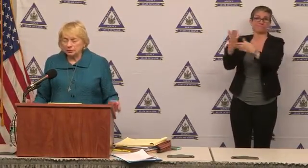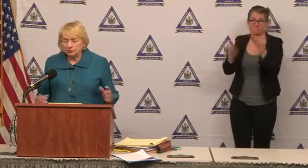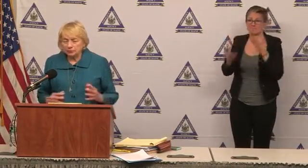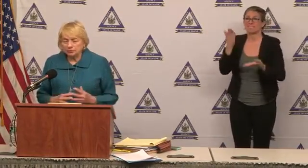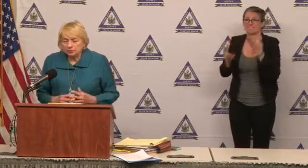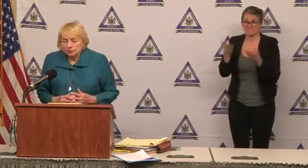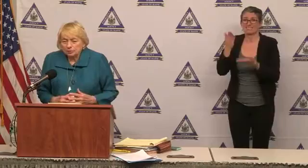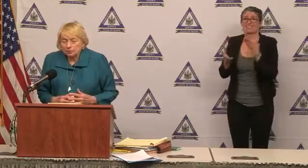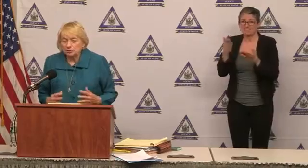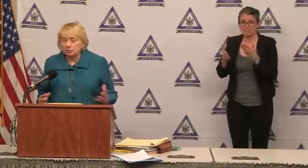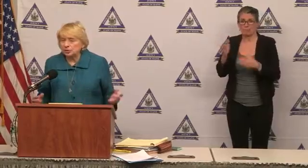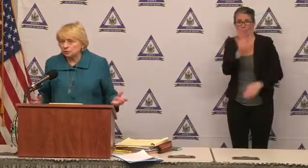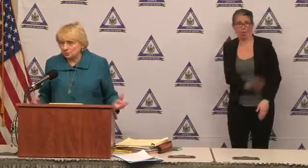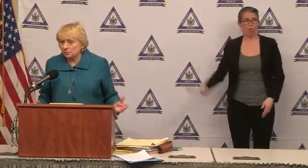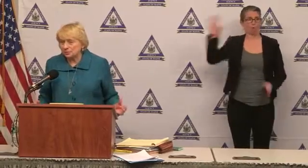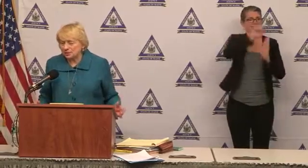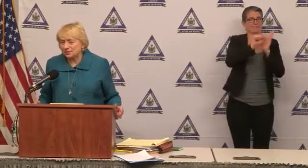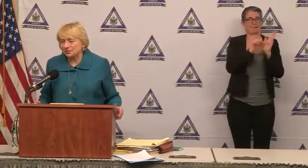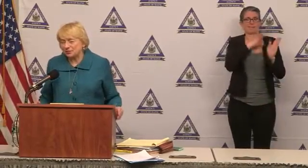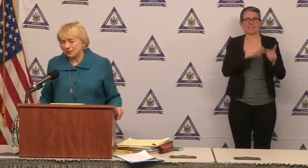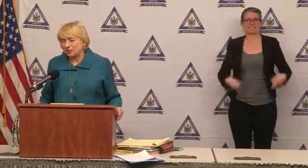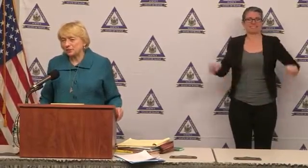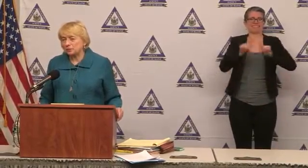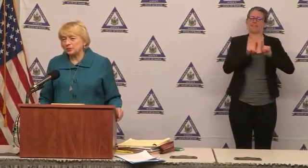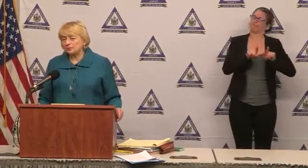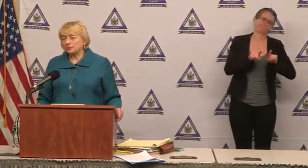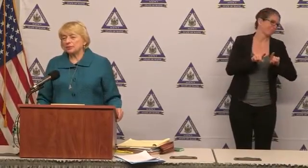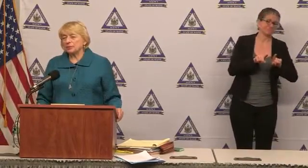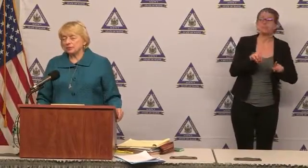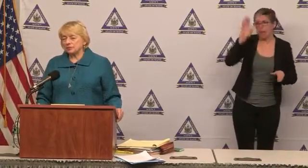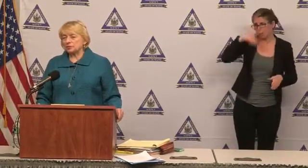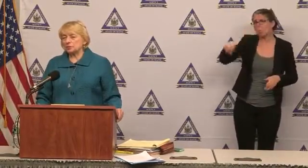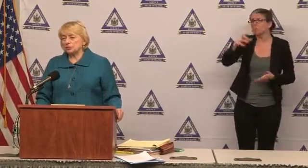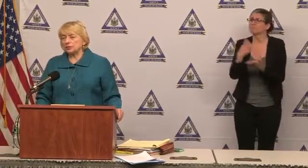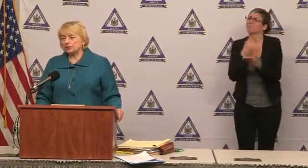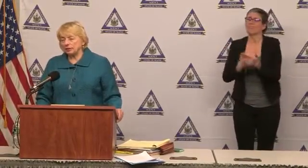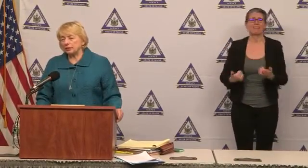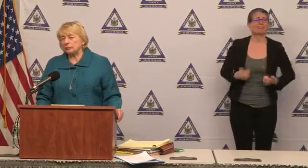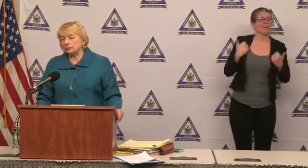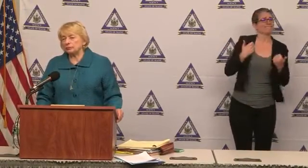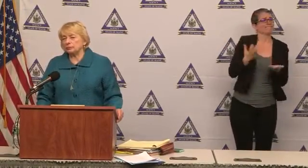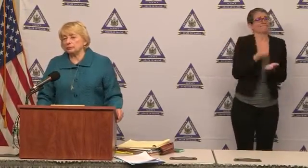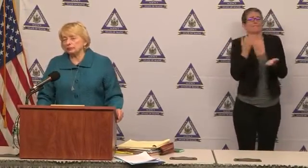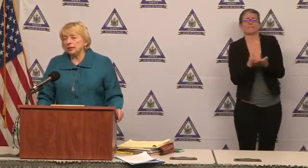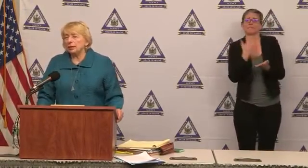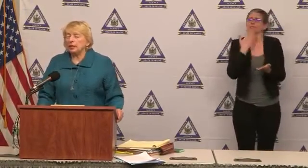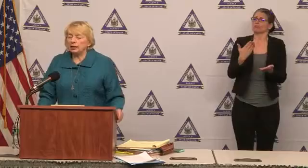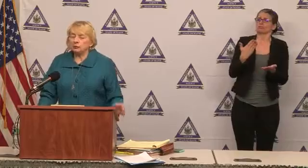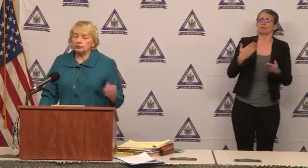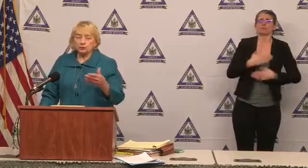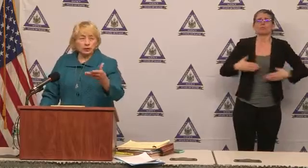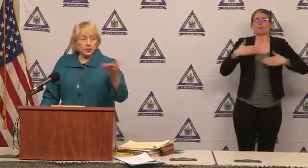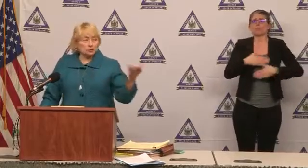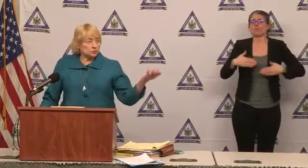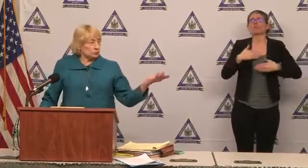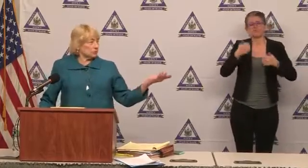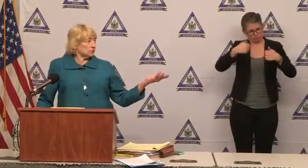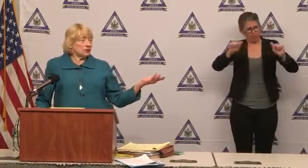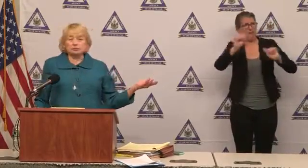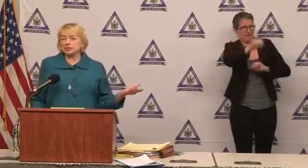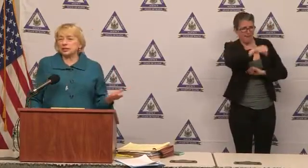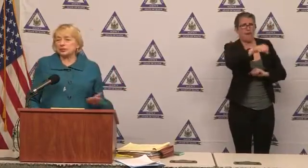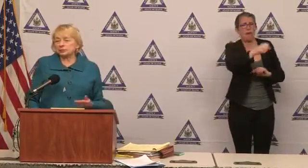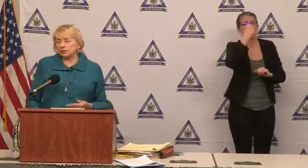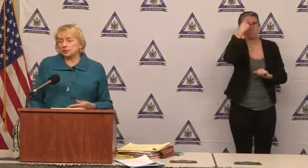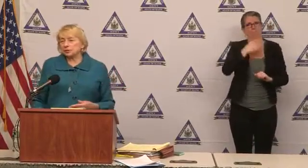the extraordinary circumstances that we're dealing with in this extraordinary environment. And we've heard a lot of stories from